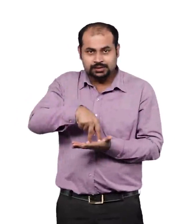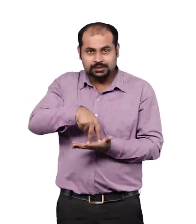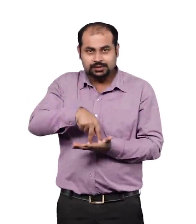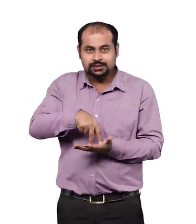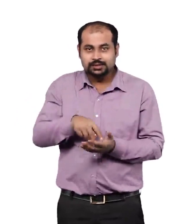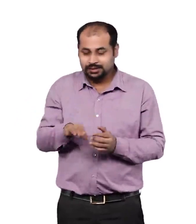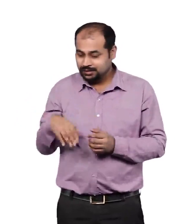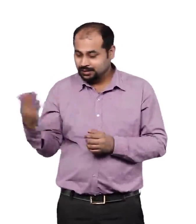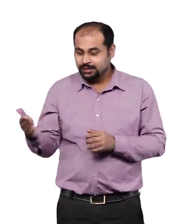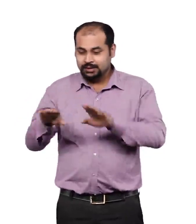table,